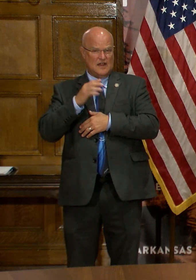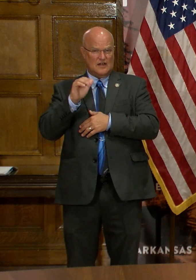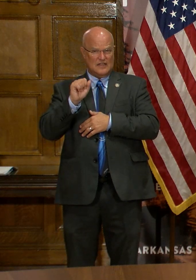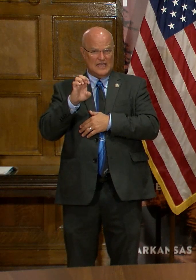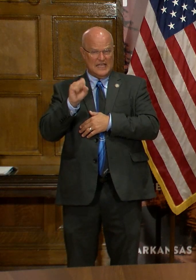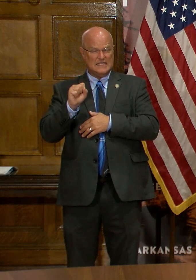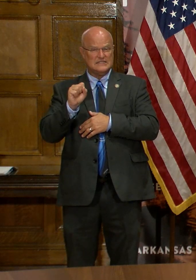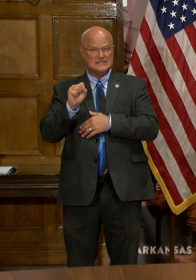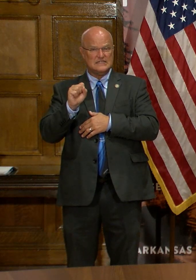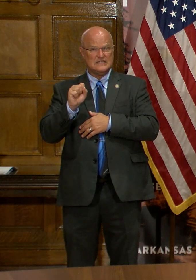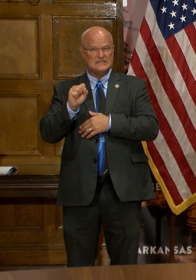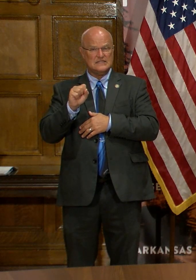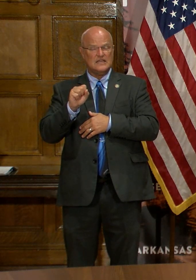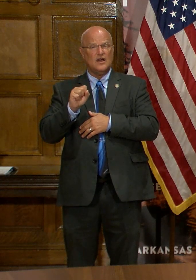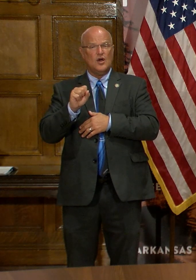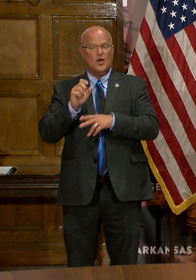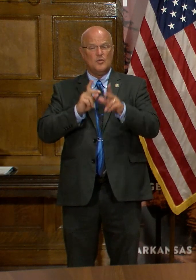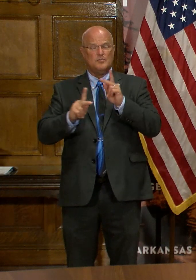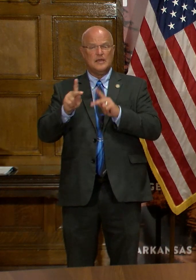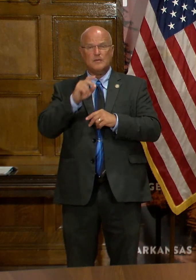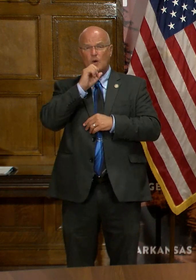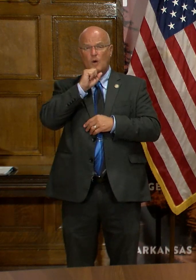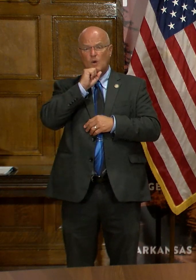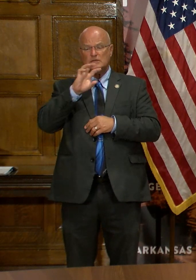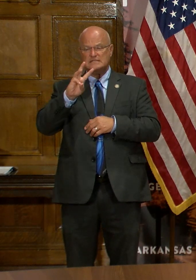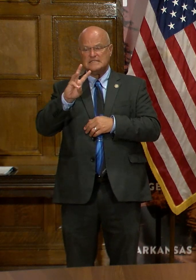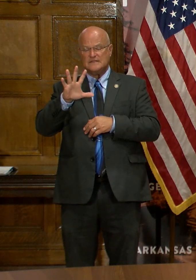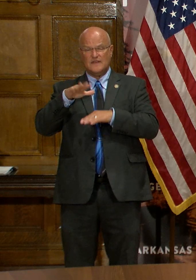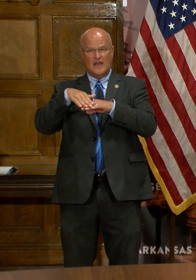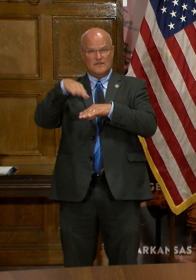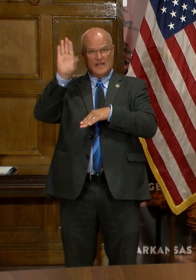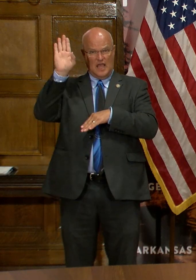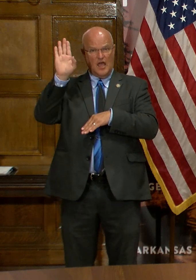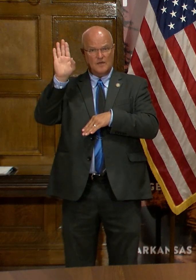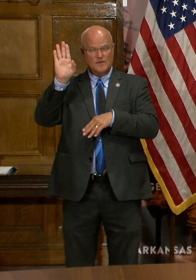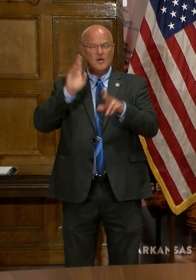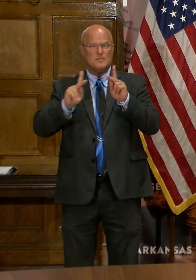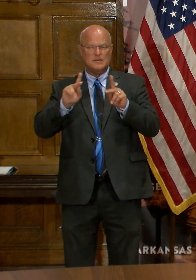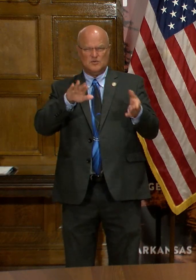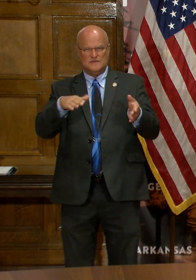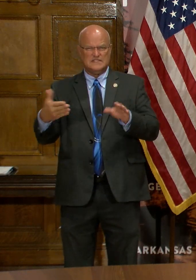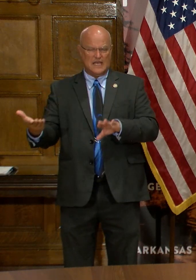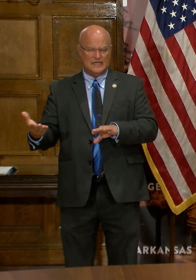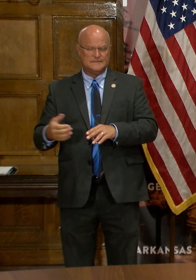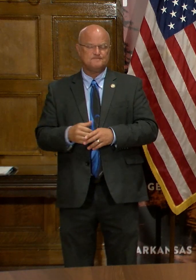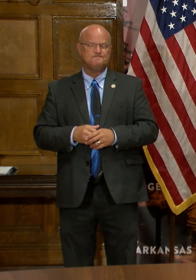cases are in persons who are 65 and older for people who have died.